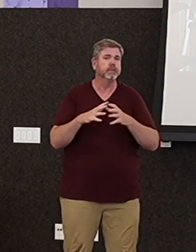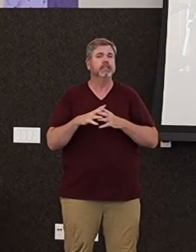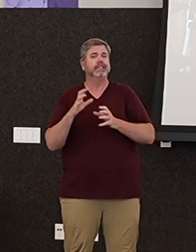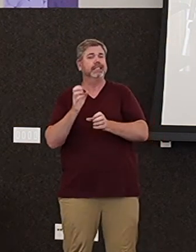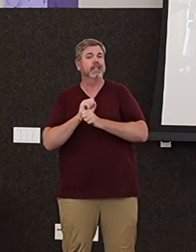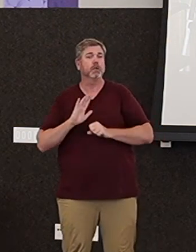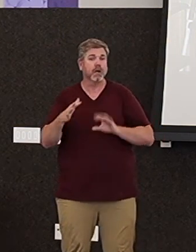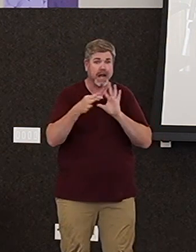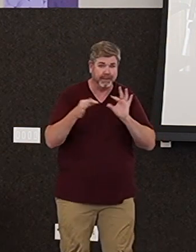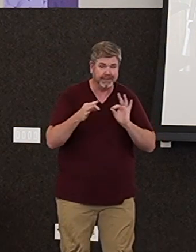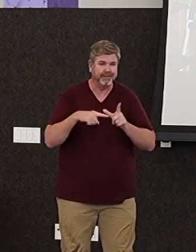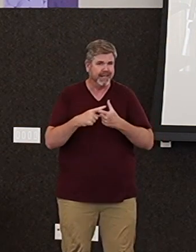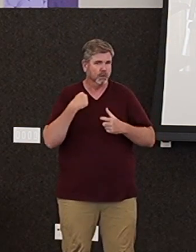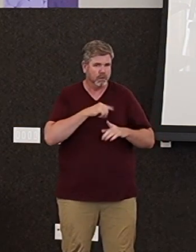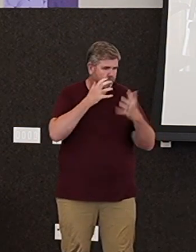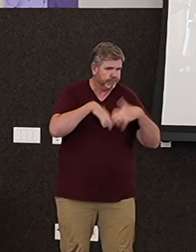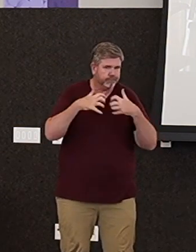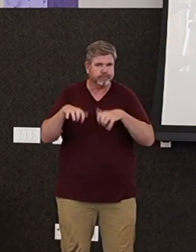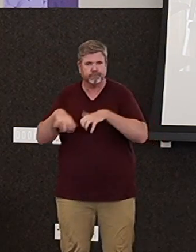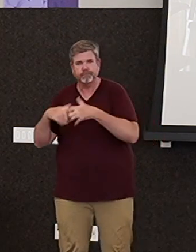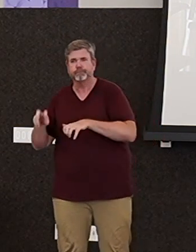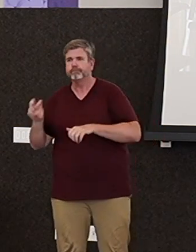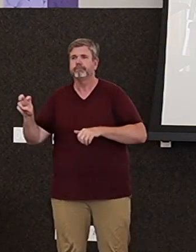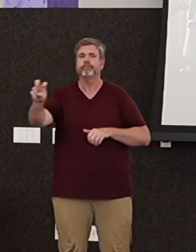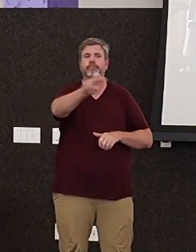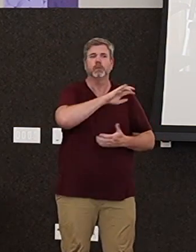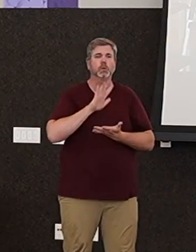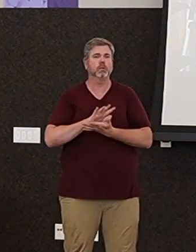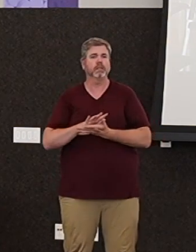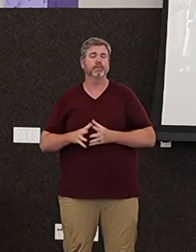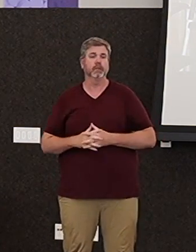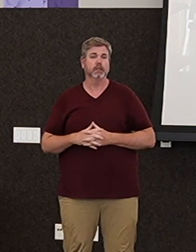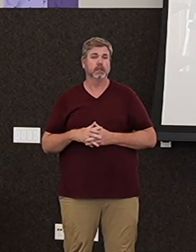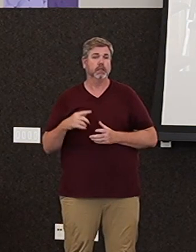all of you. I think working together, we want to bring those numbers